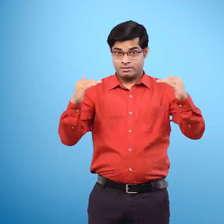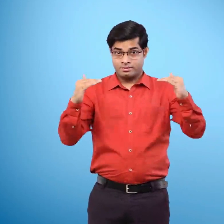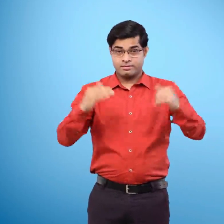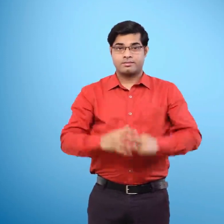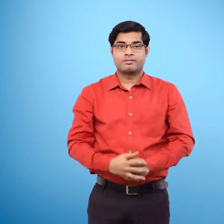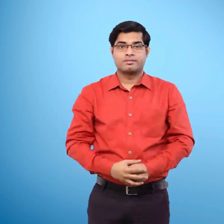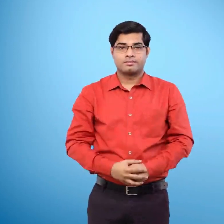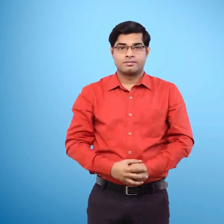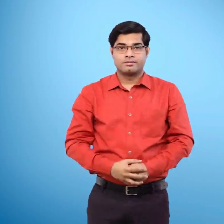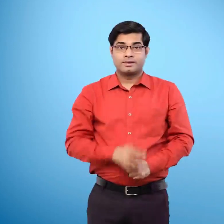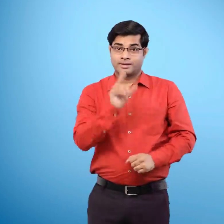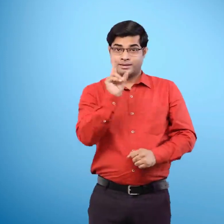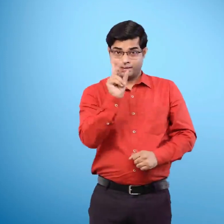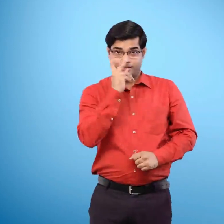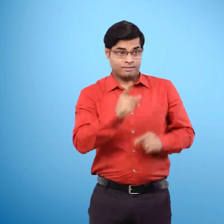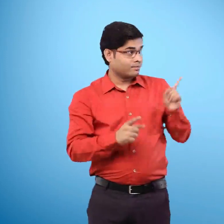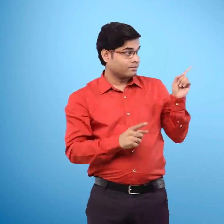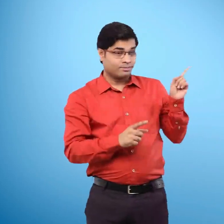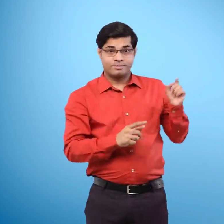Pattern 2. Box 1.